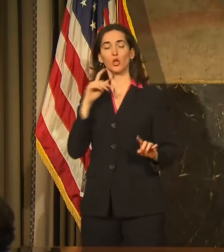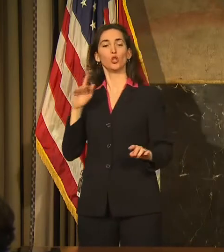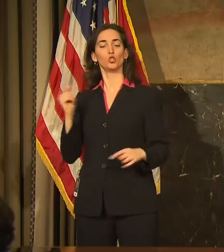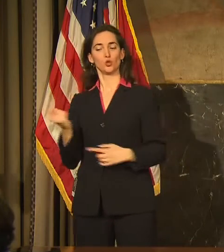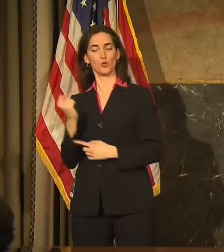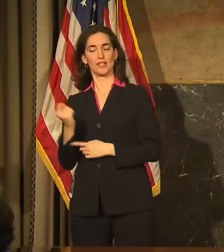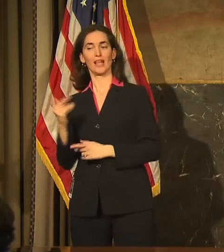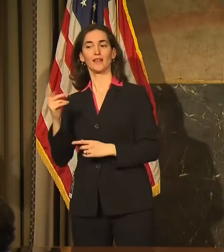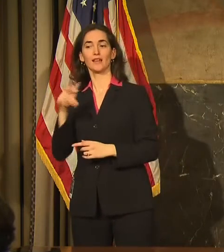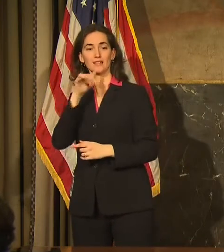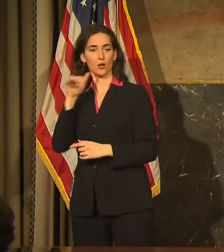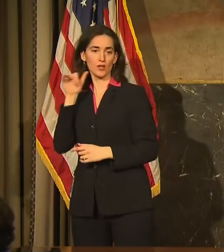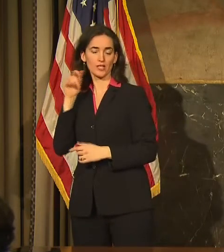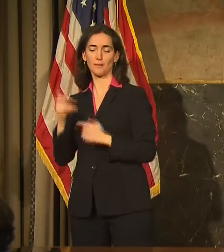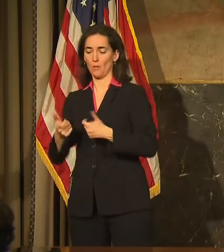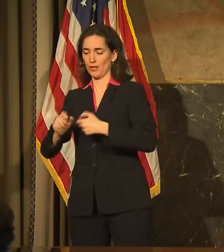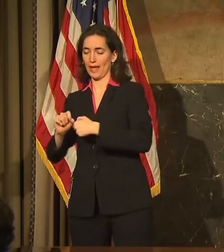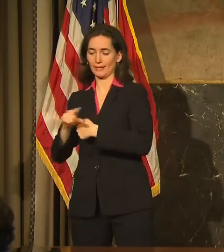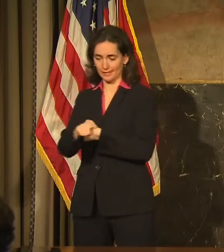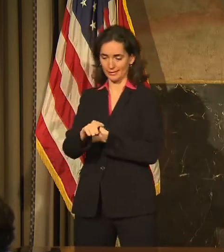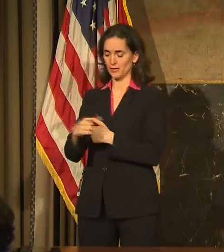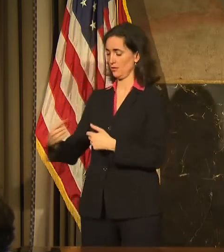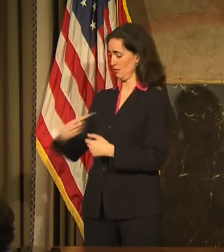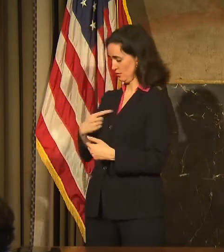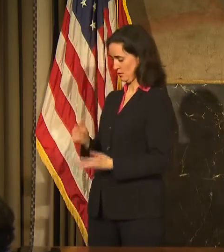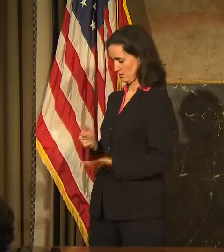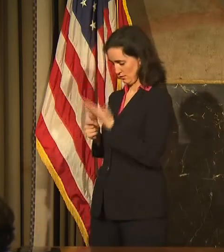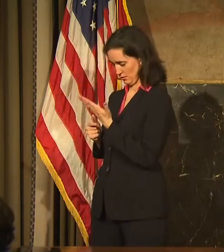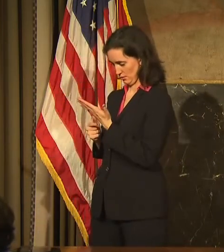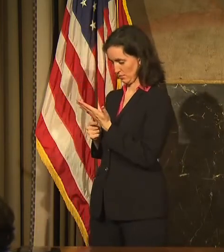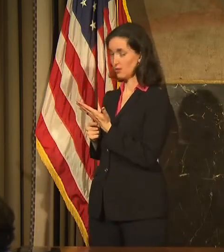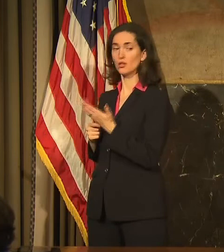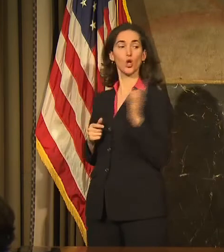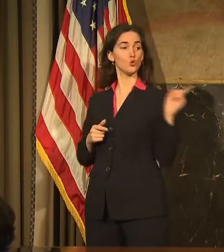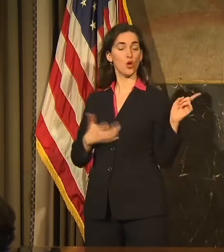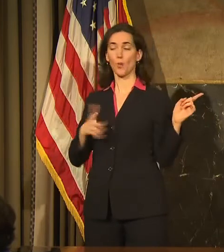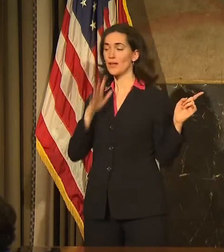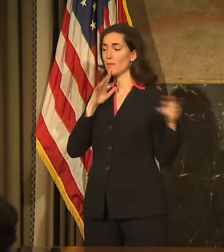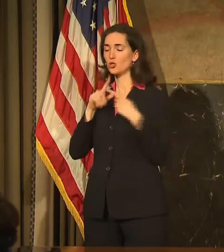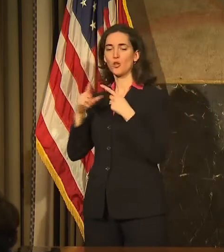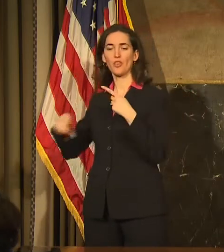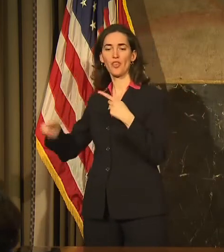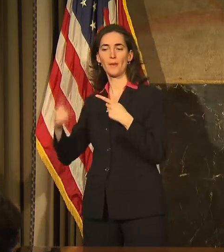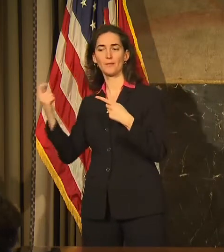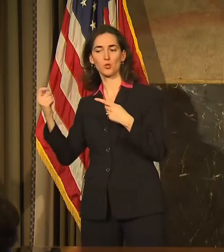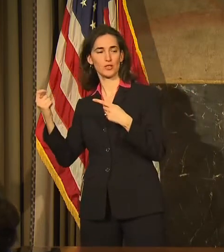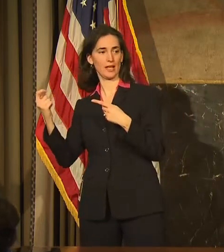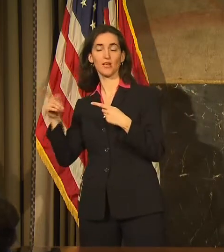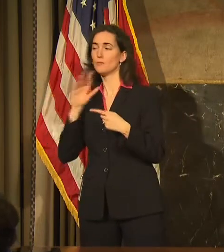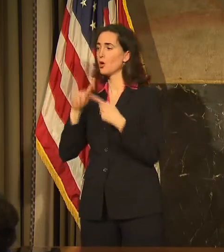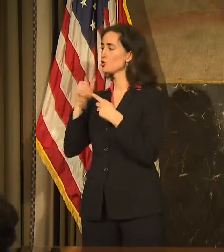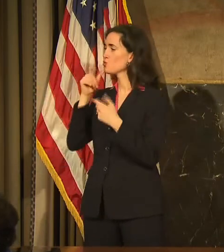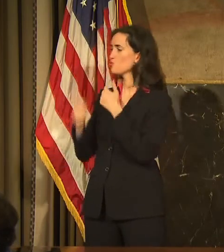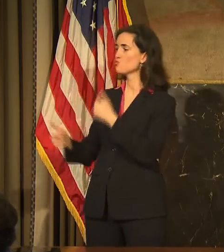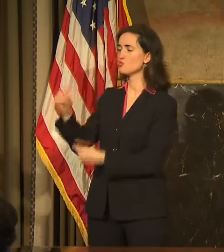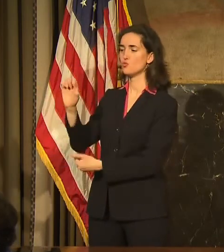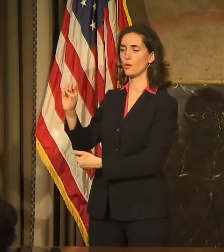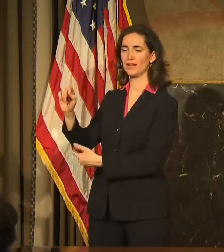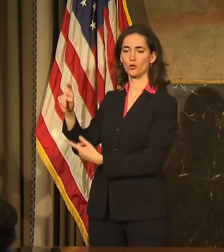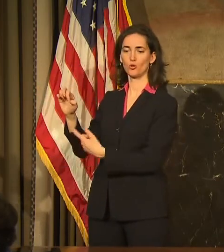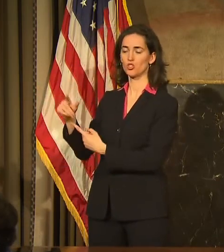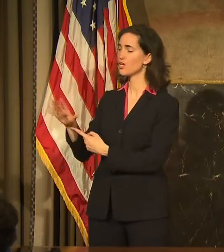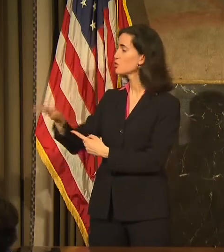or text went out yesterday. When you spoke with Entergy officials after that first round of blackouts on Tuesday, did you discuss the need to